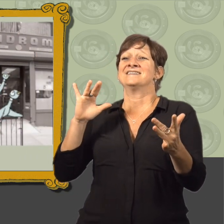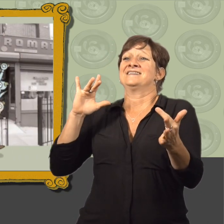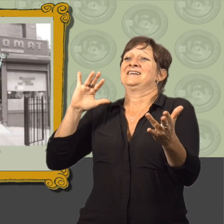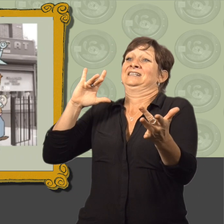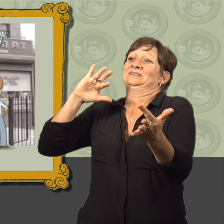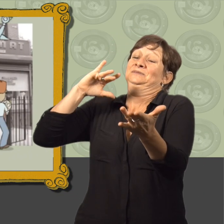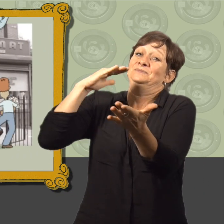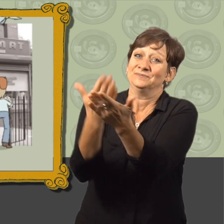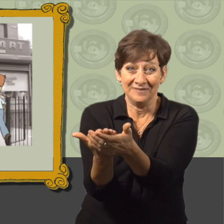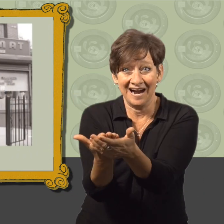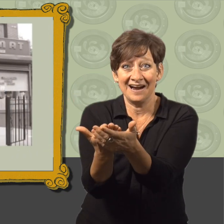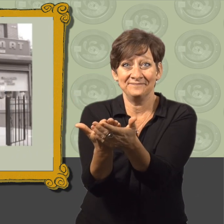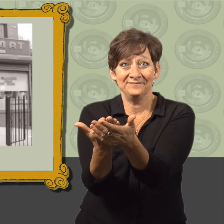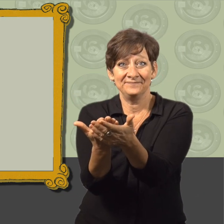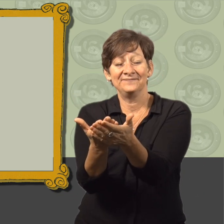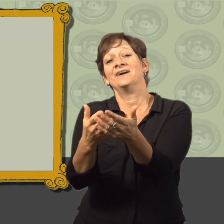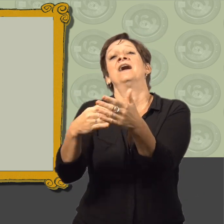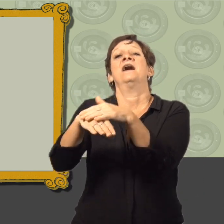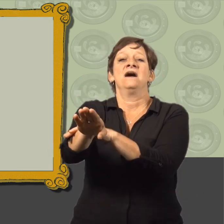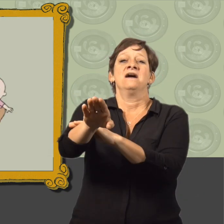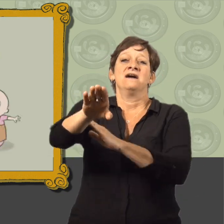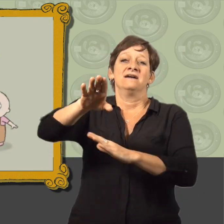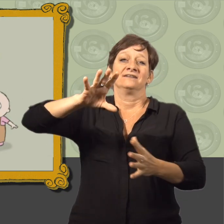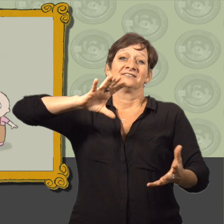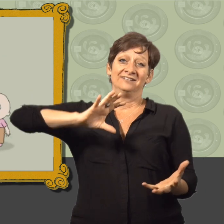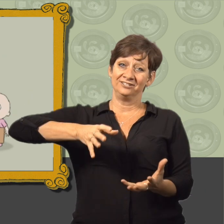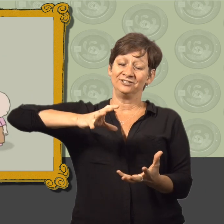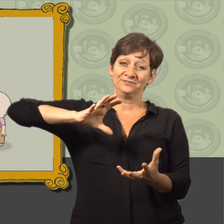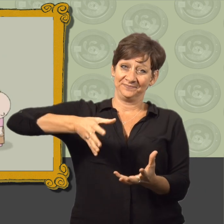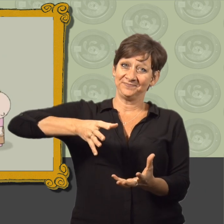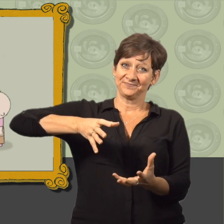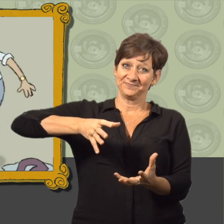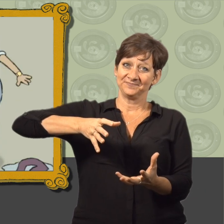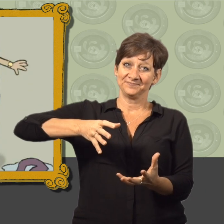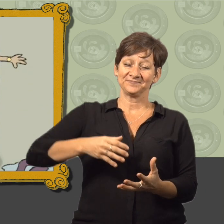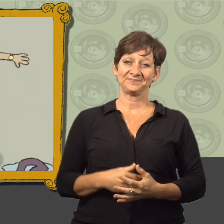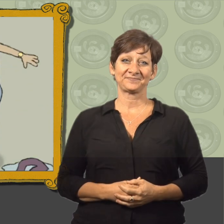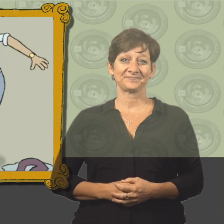And into... The laundromat.